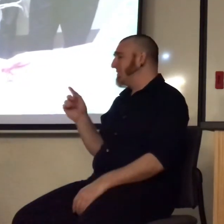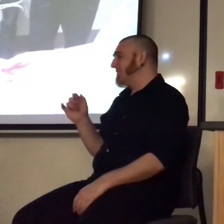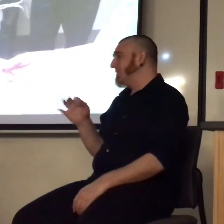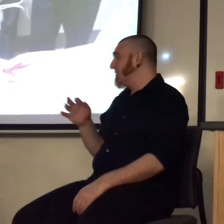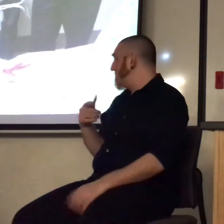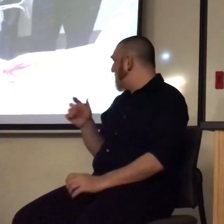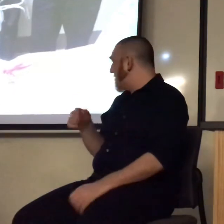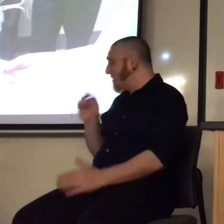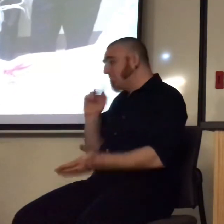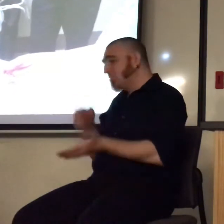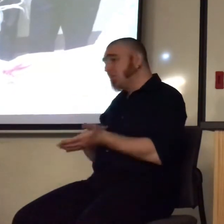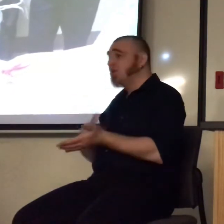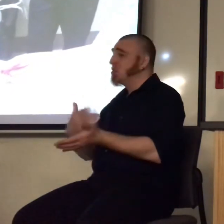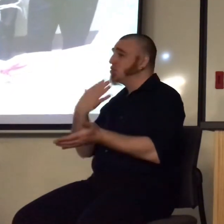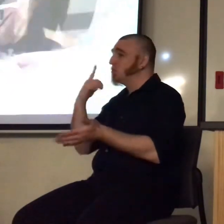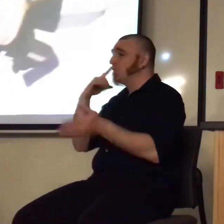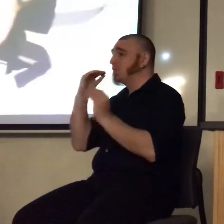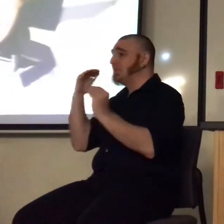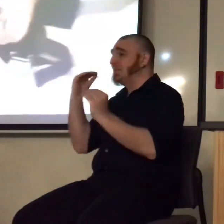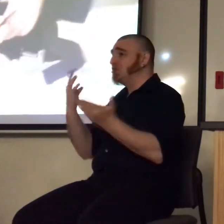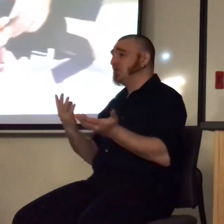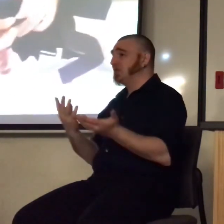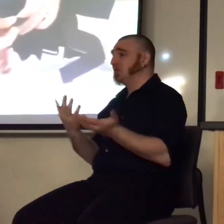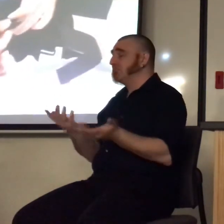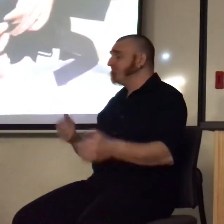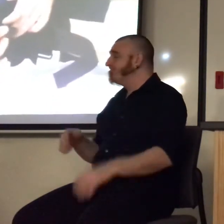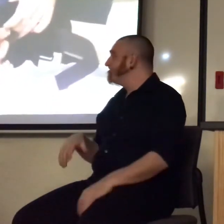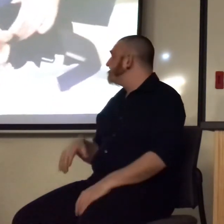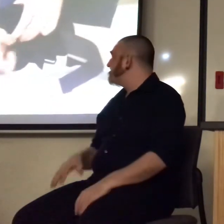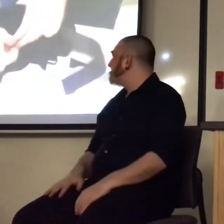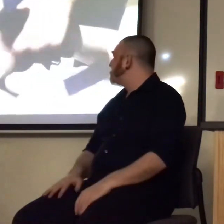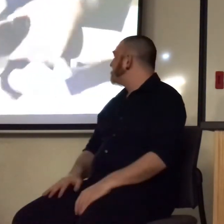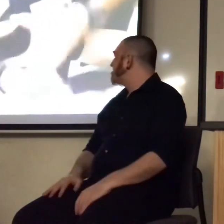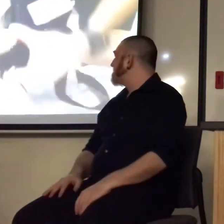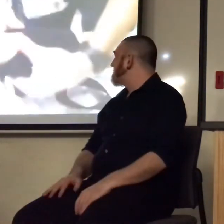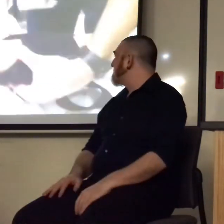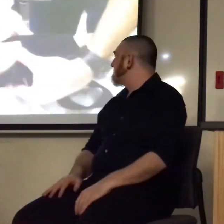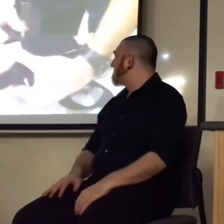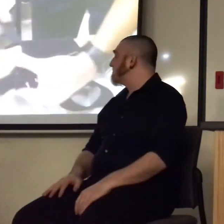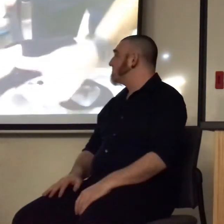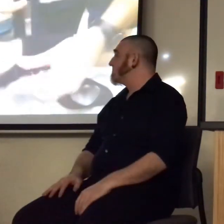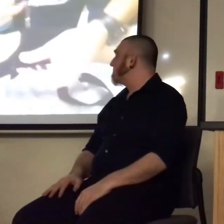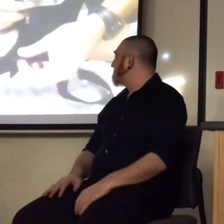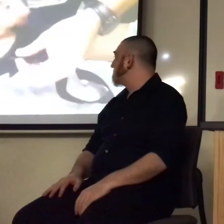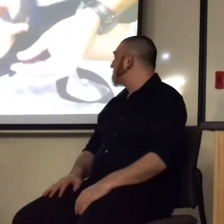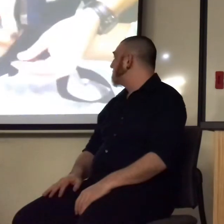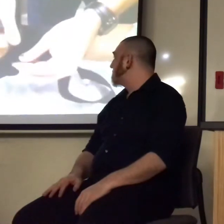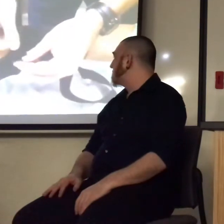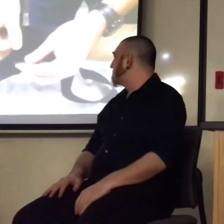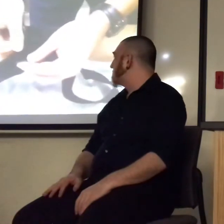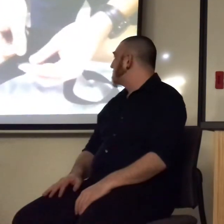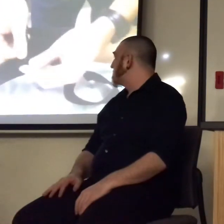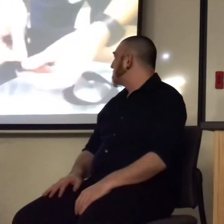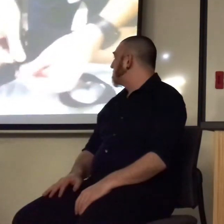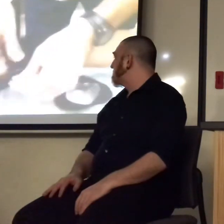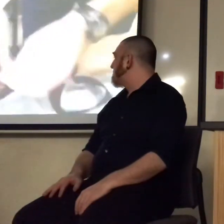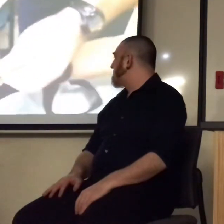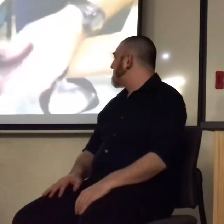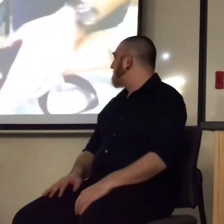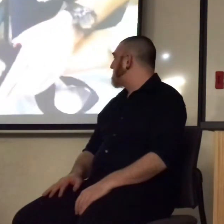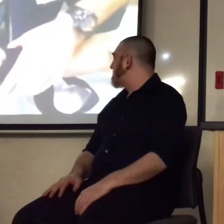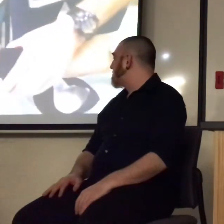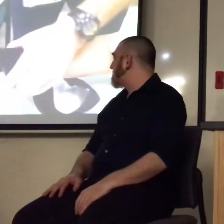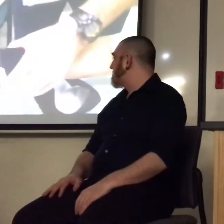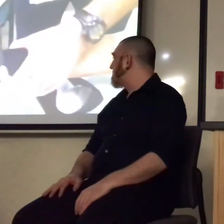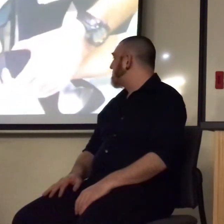because it's a nice teaching tool. Yes. All right, so that goes around your thumb. Okay, and then this one.